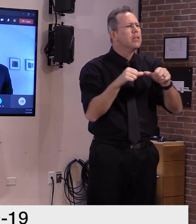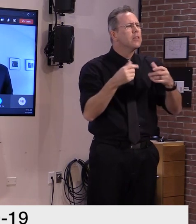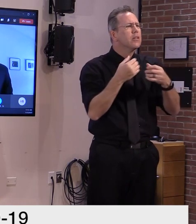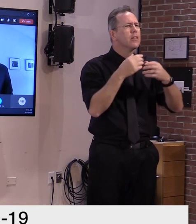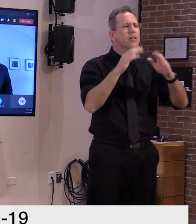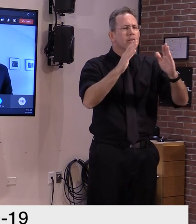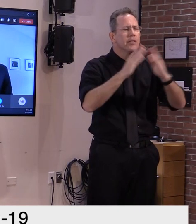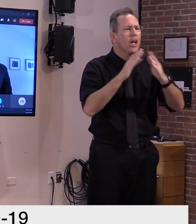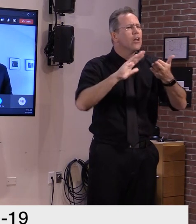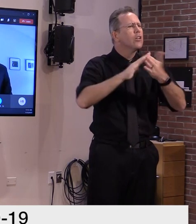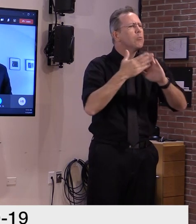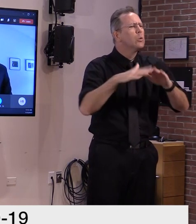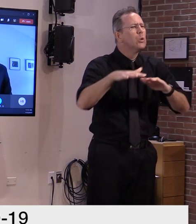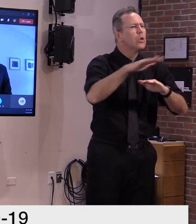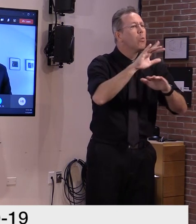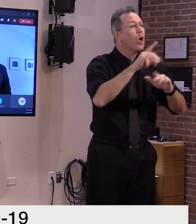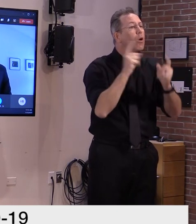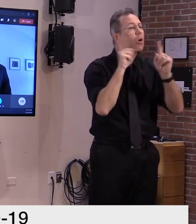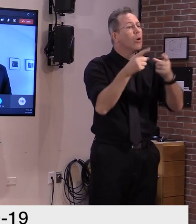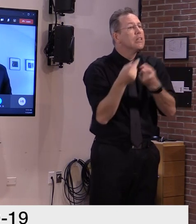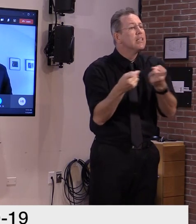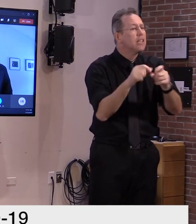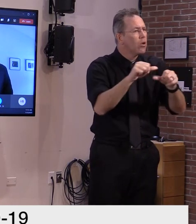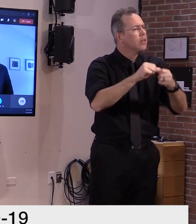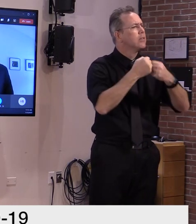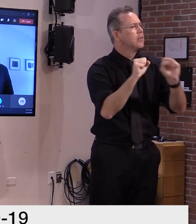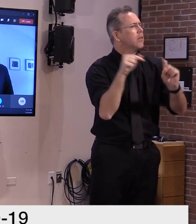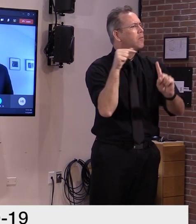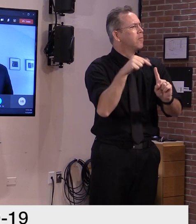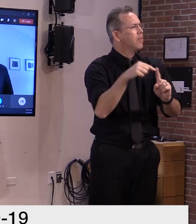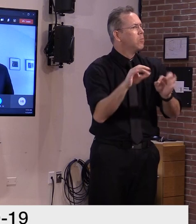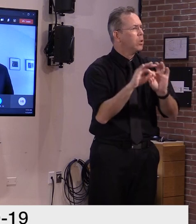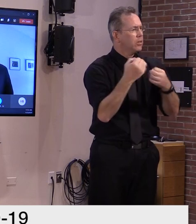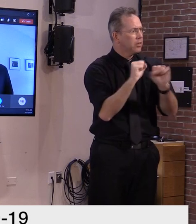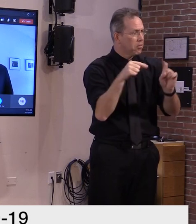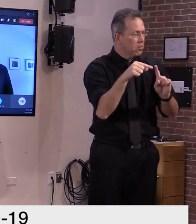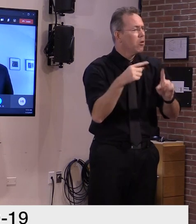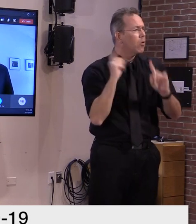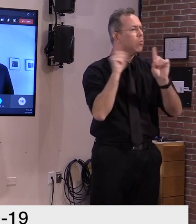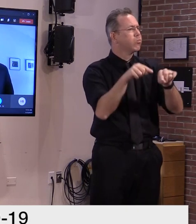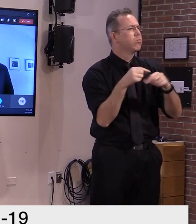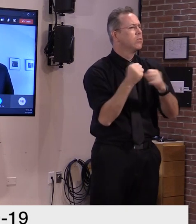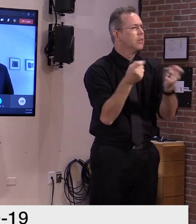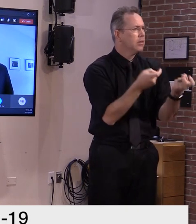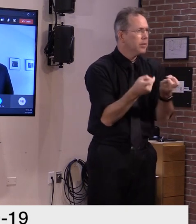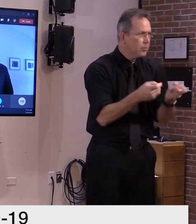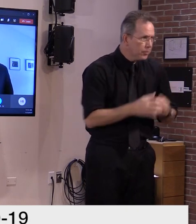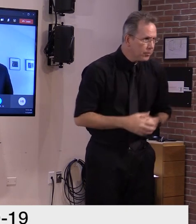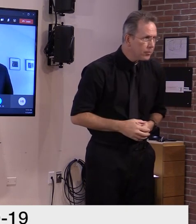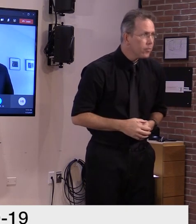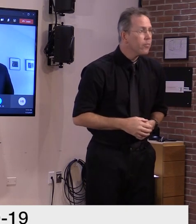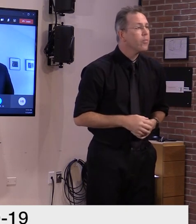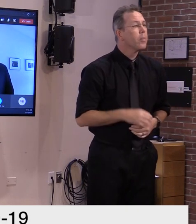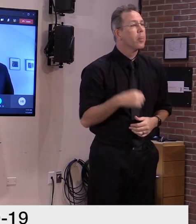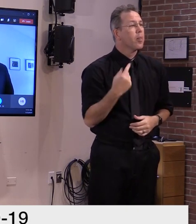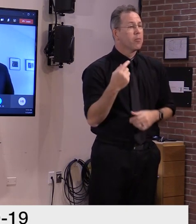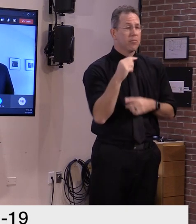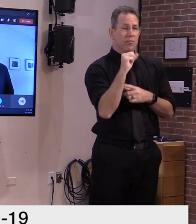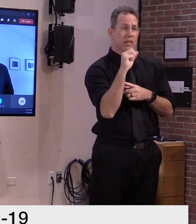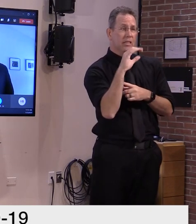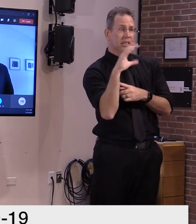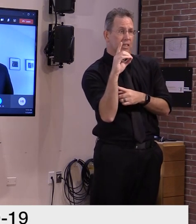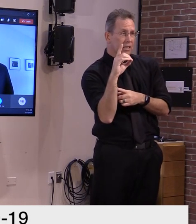mountains. Over the past 2 months, ACCD, the Agency of Commerce, the Department of Health,